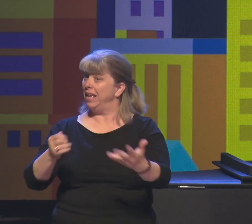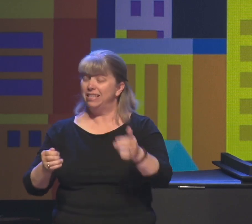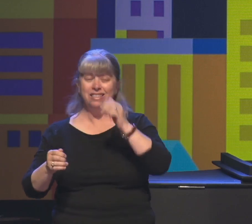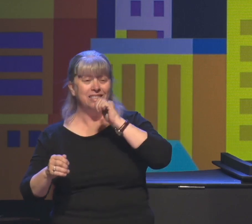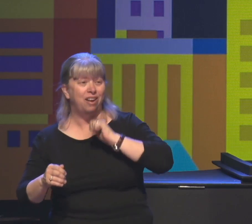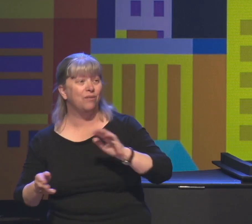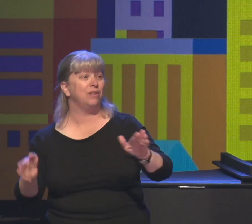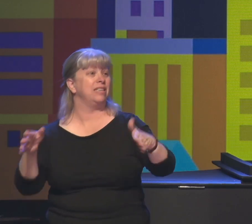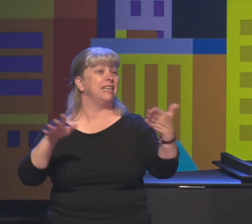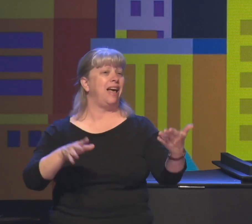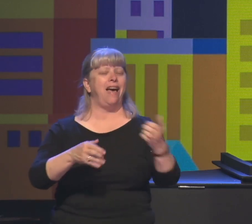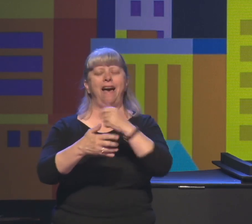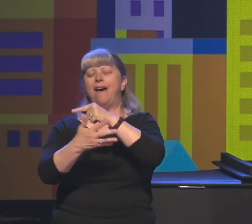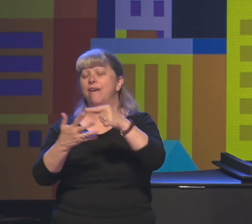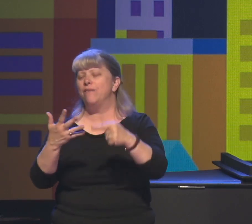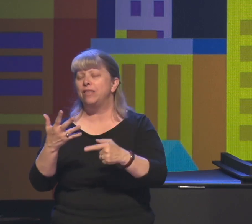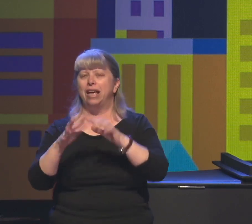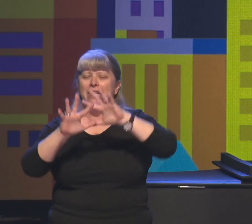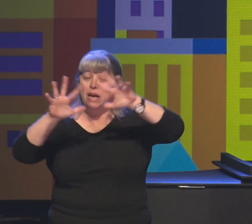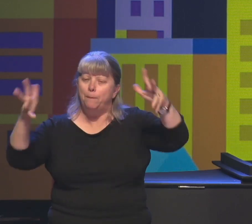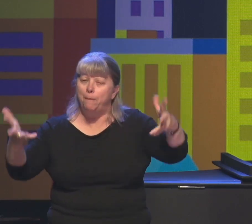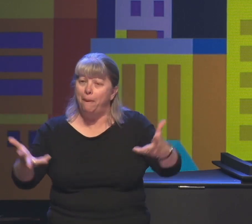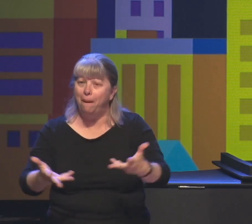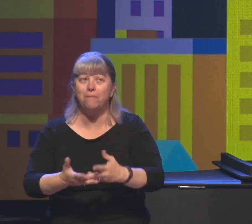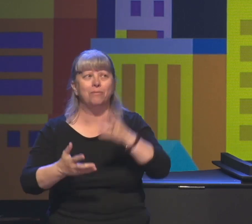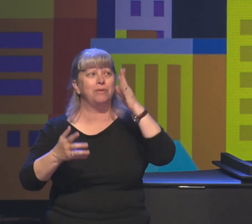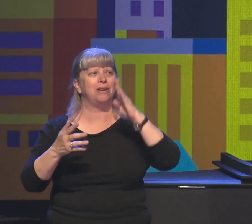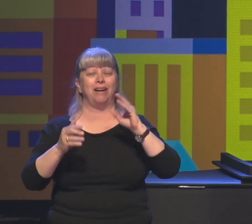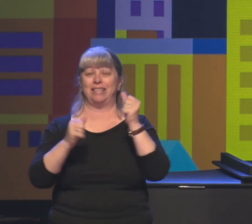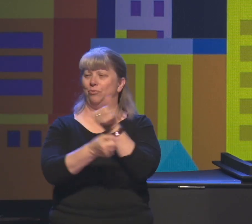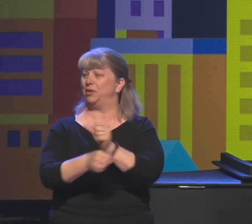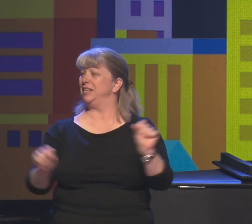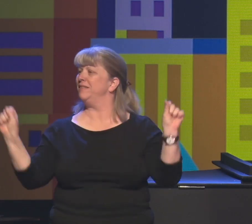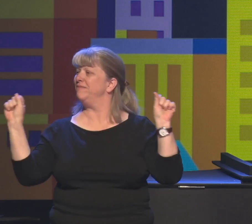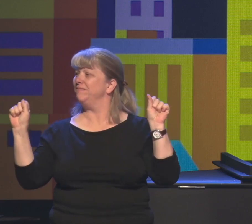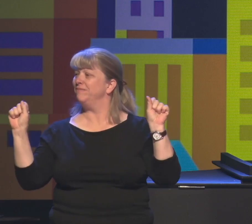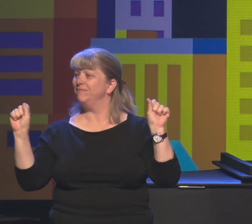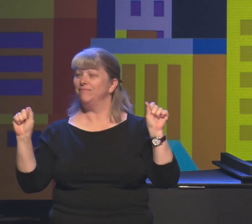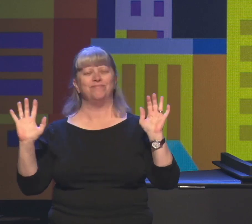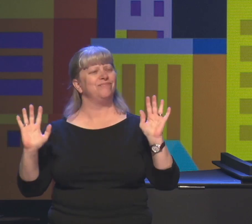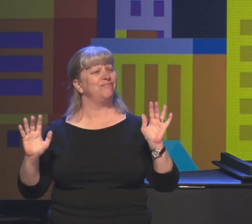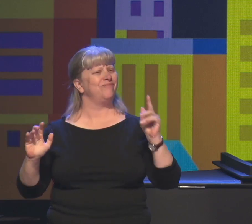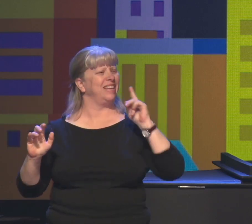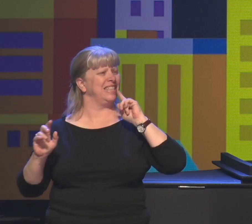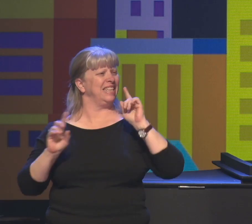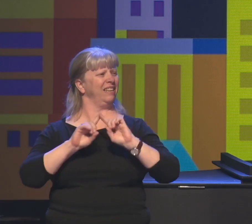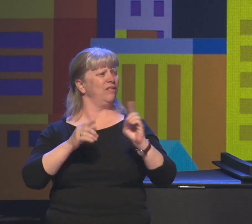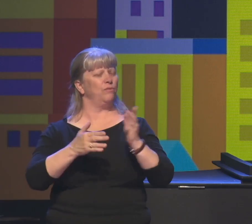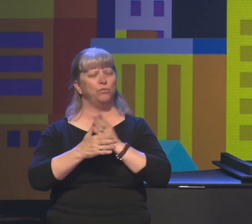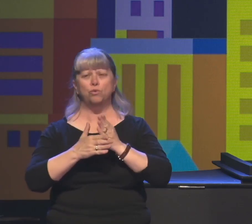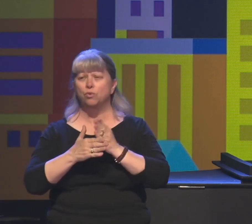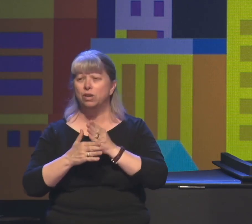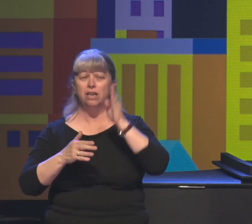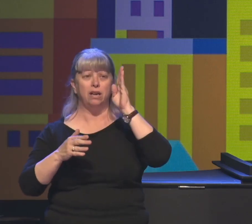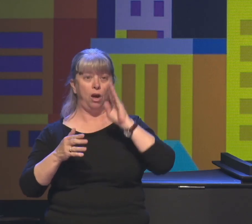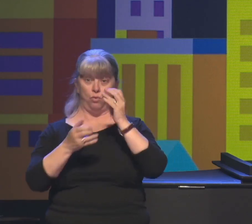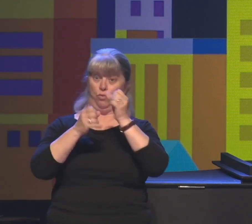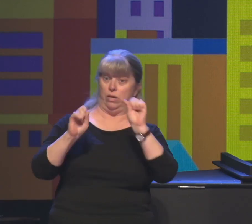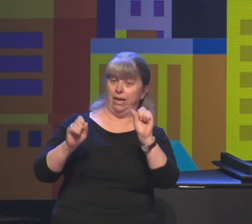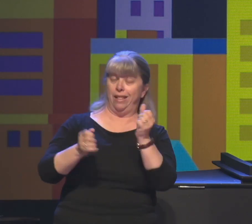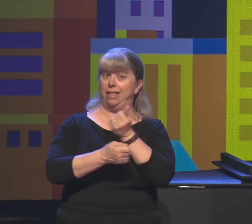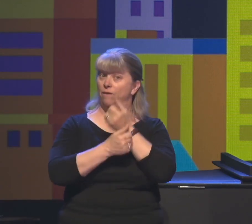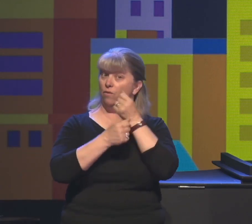even death, can be a part of what God can redeem. I think there's a difference between what God redeems, what